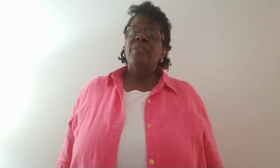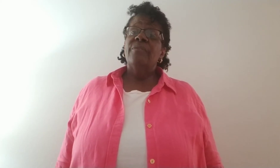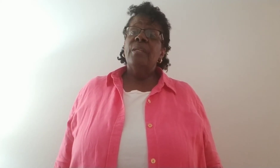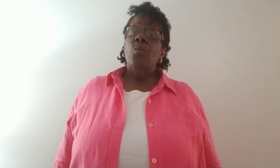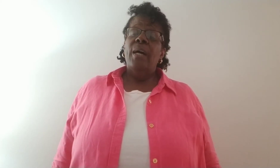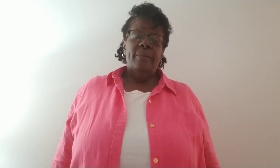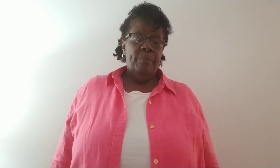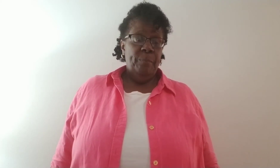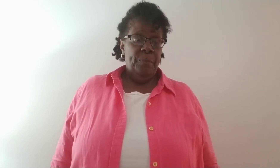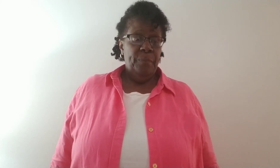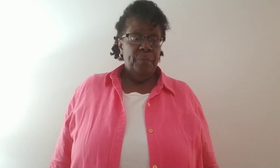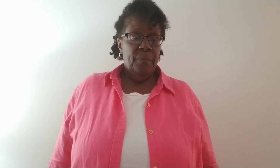851,